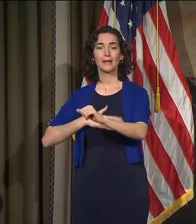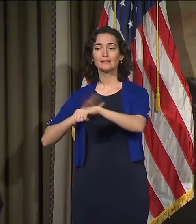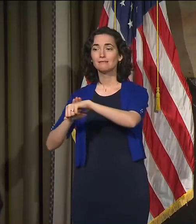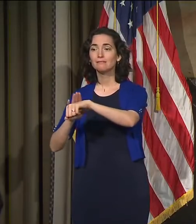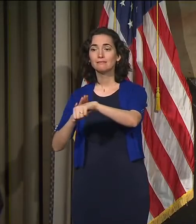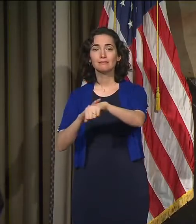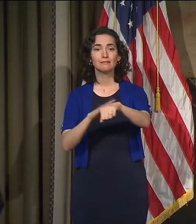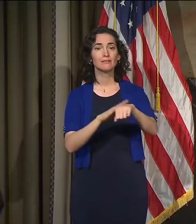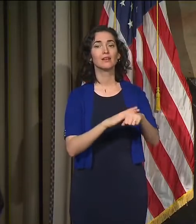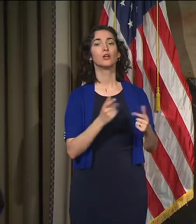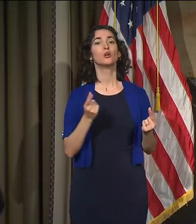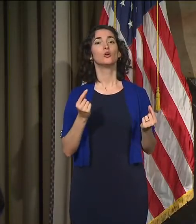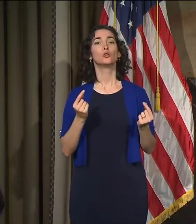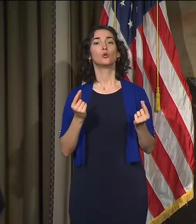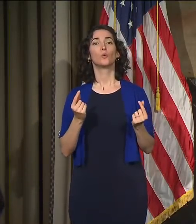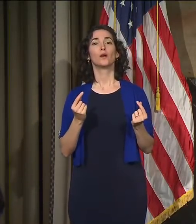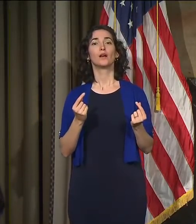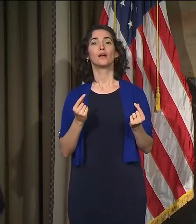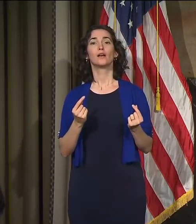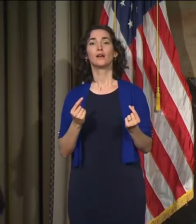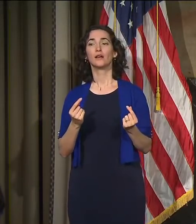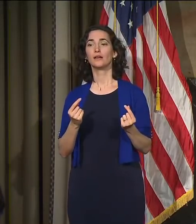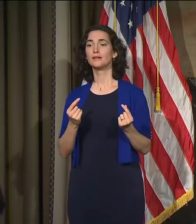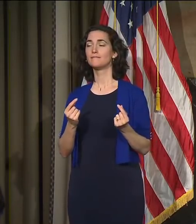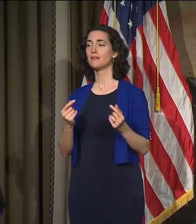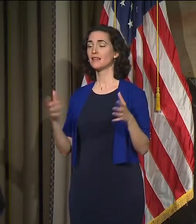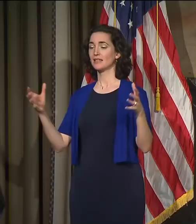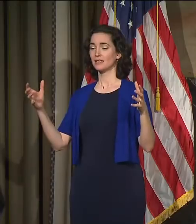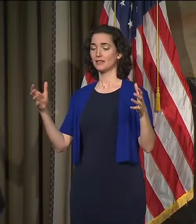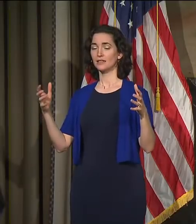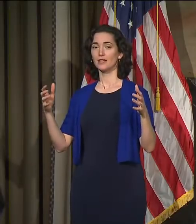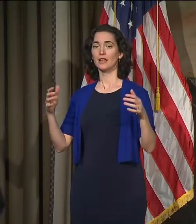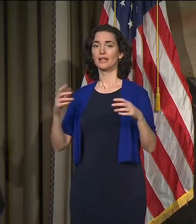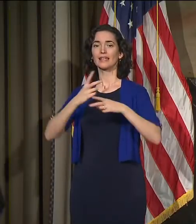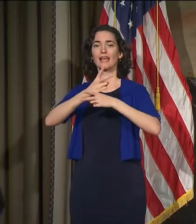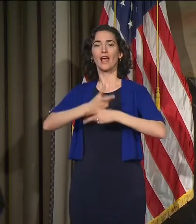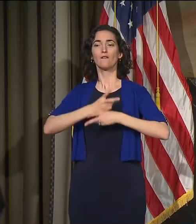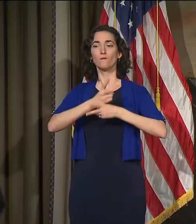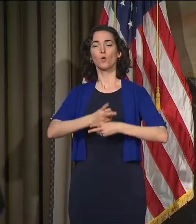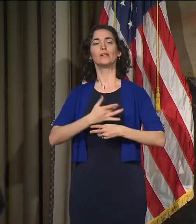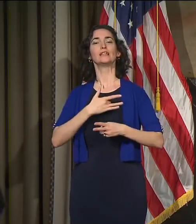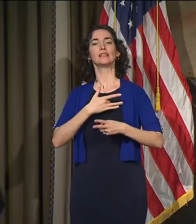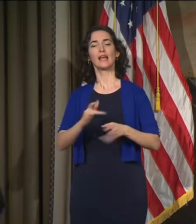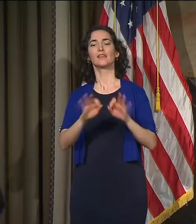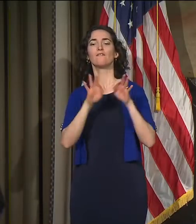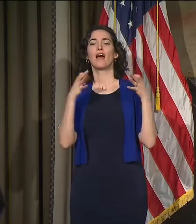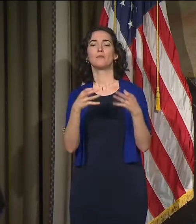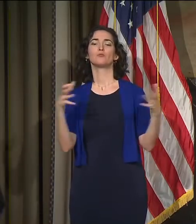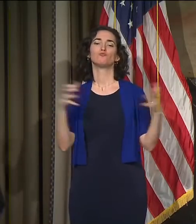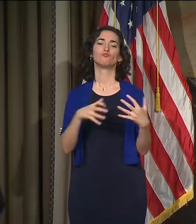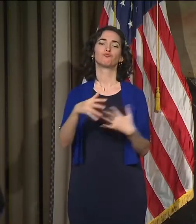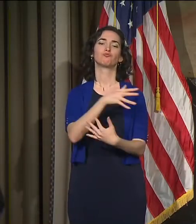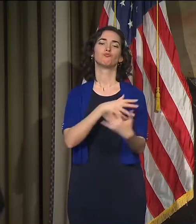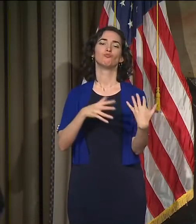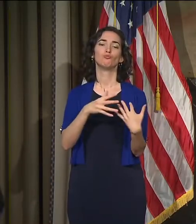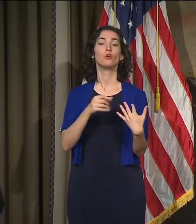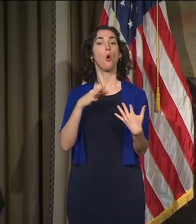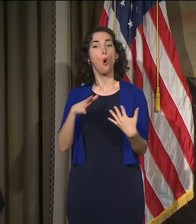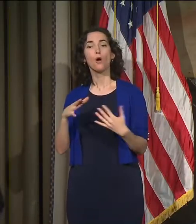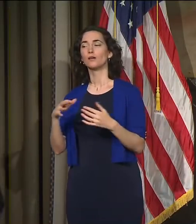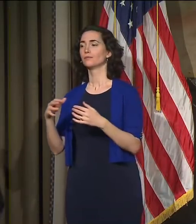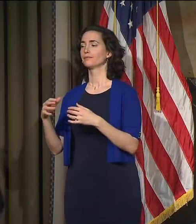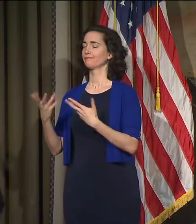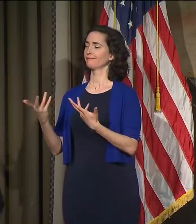the informal family work-related gatherings that typically happen this time of year. Office